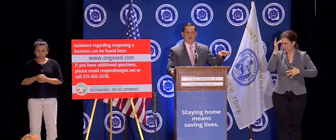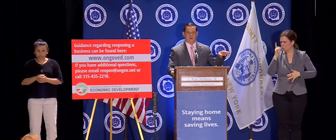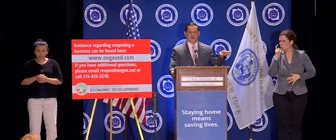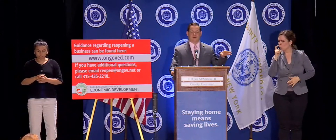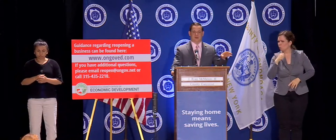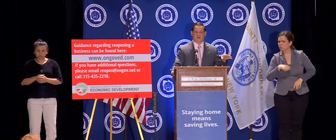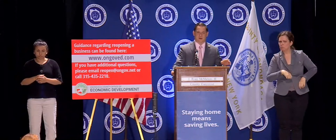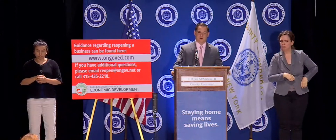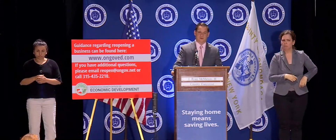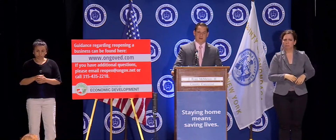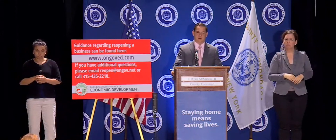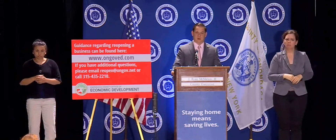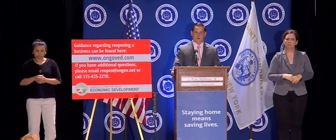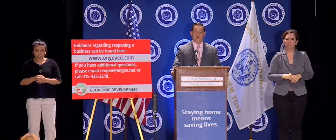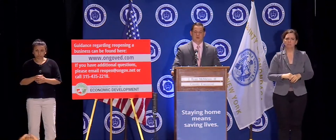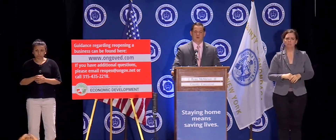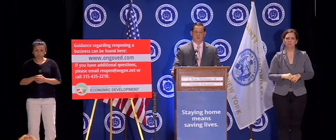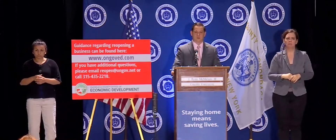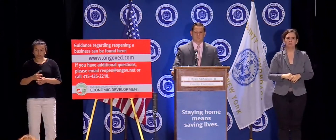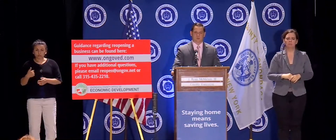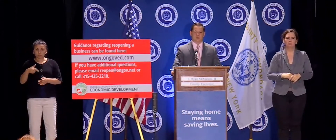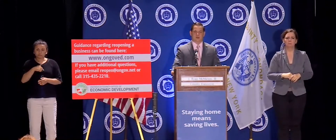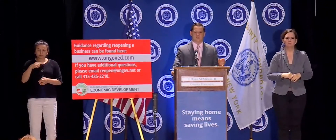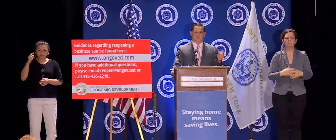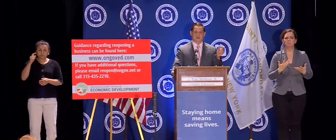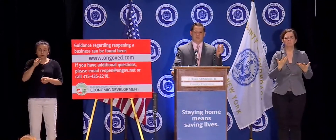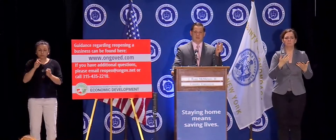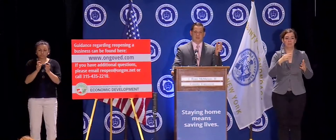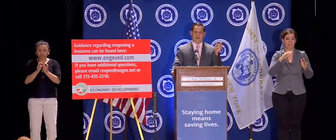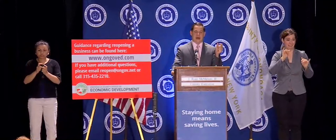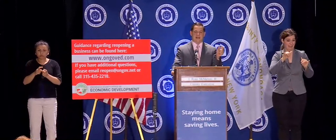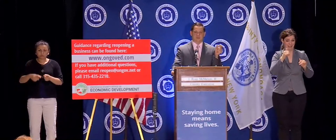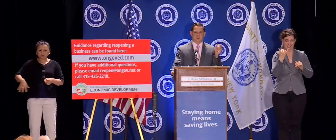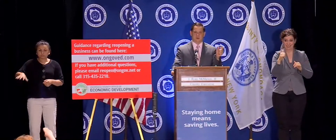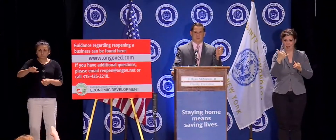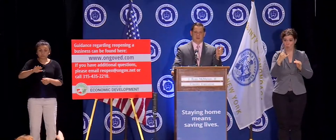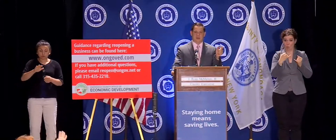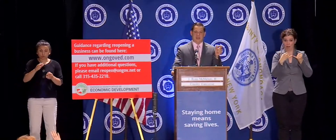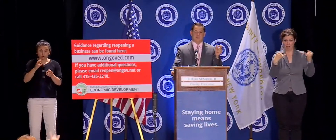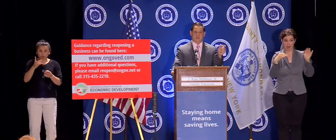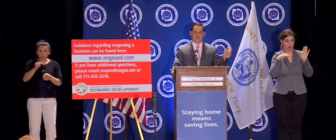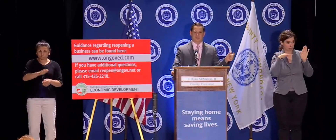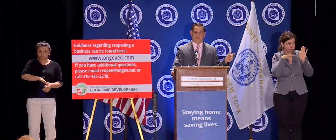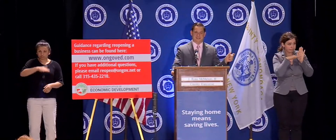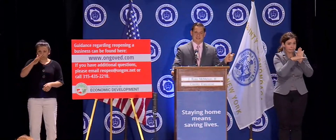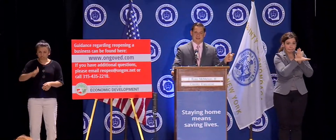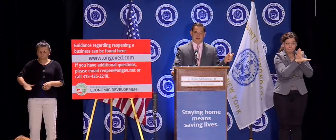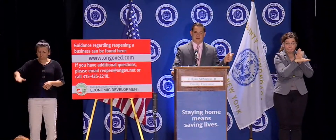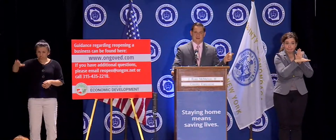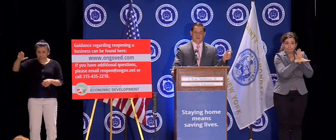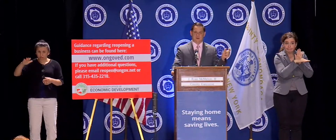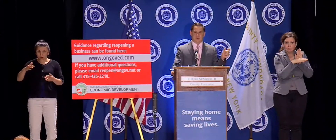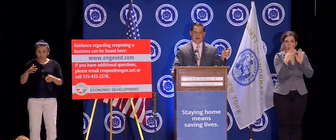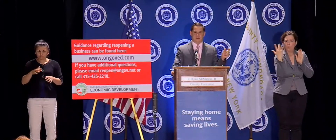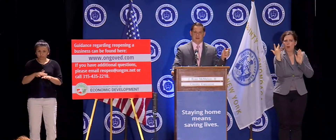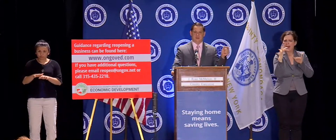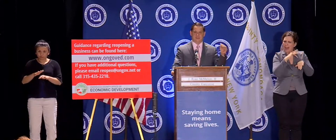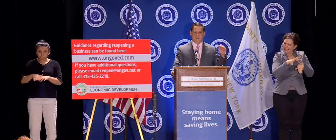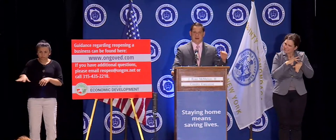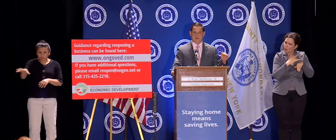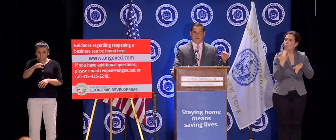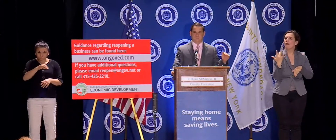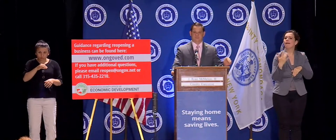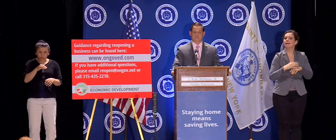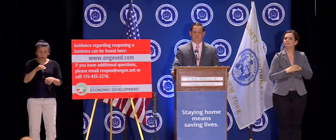we flatten the curve was because you needed the hospitals able to treat the sick, so that